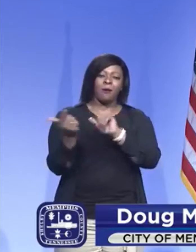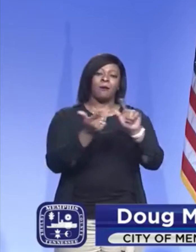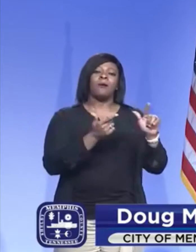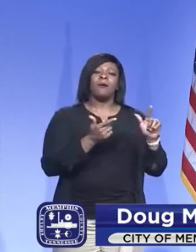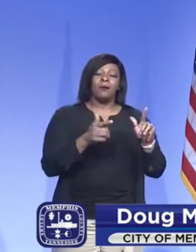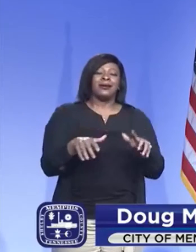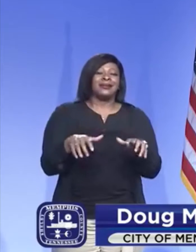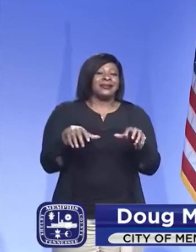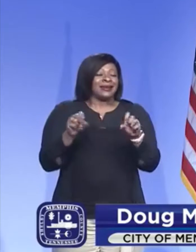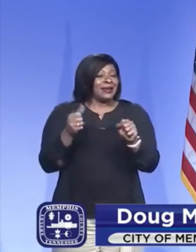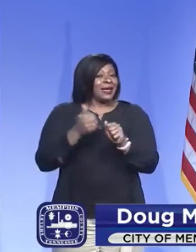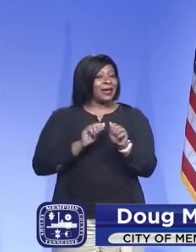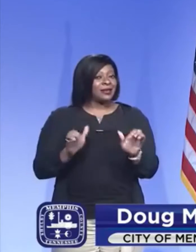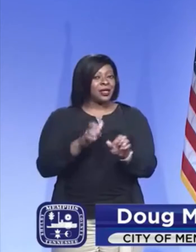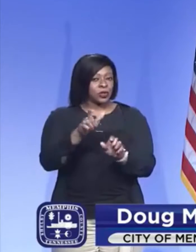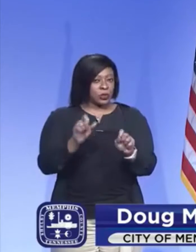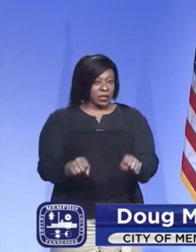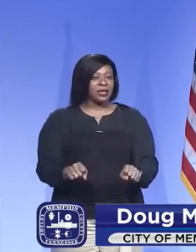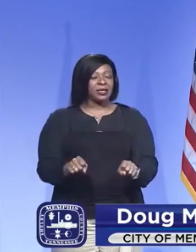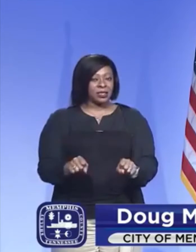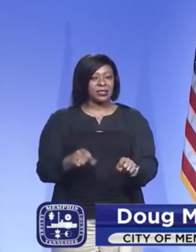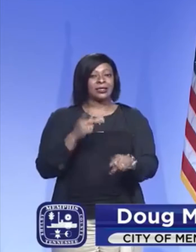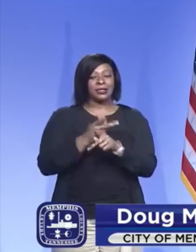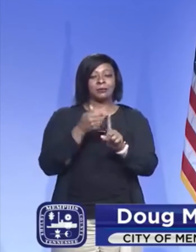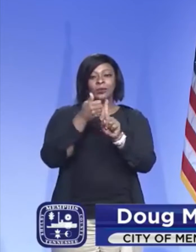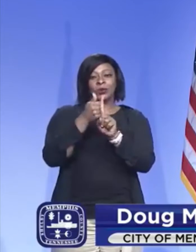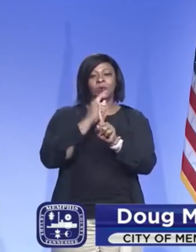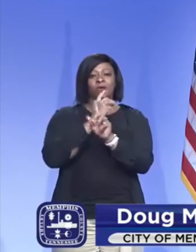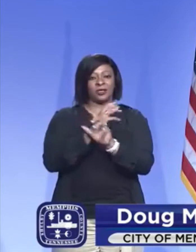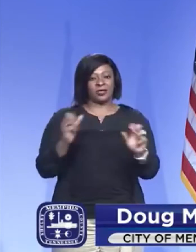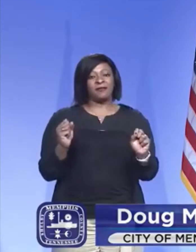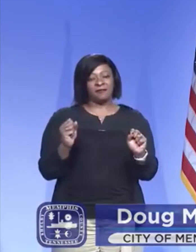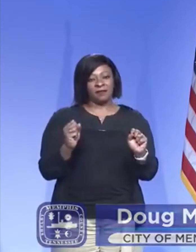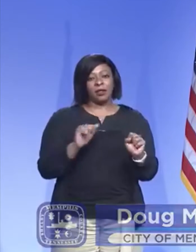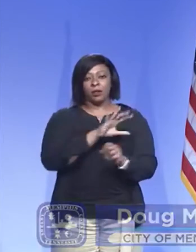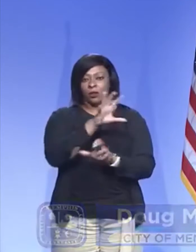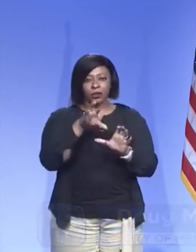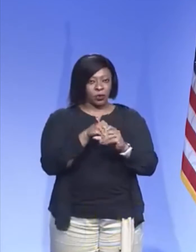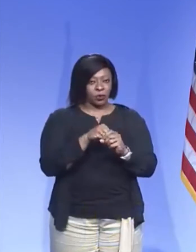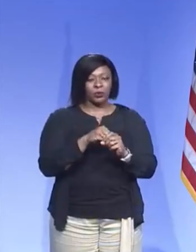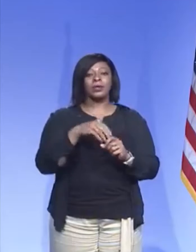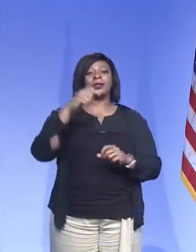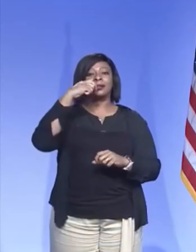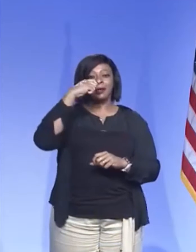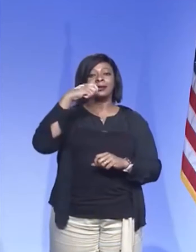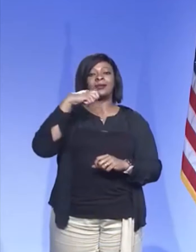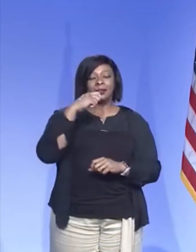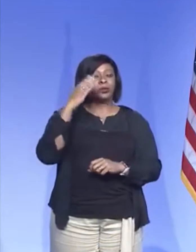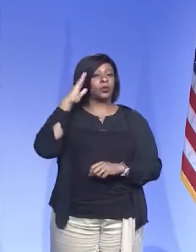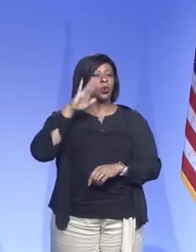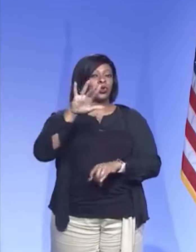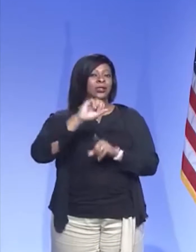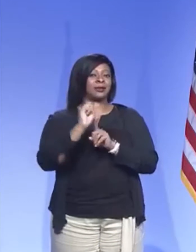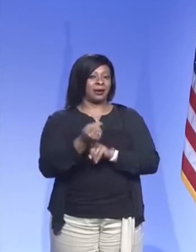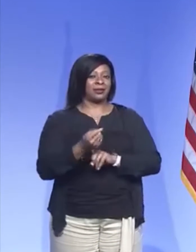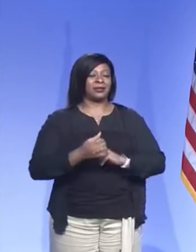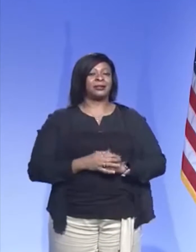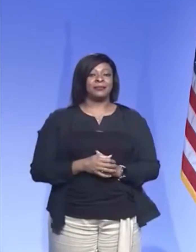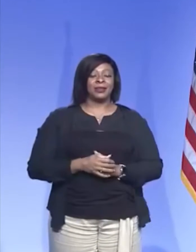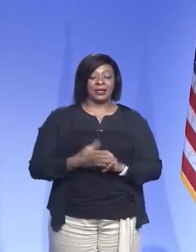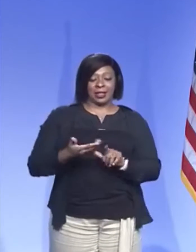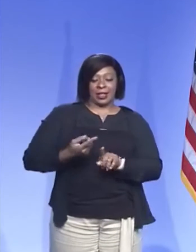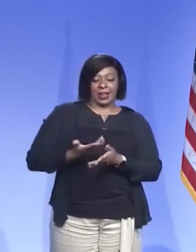take every action that you possibly could to keep yourself safe. That included getting tested to know your status. This